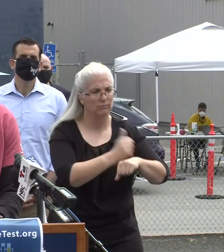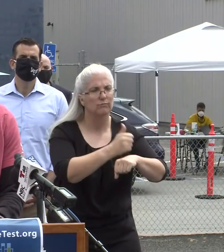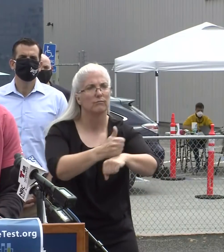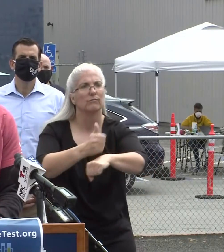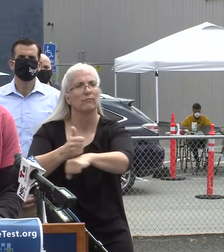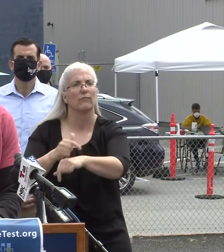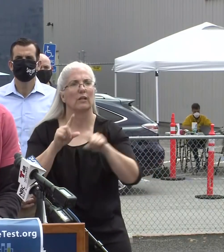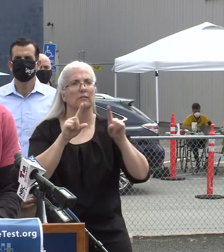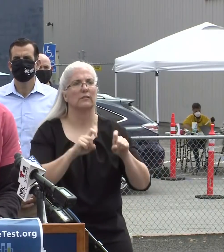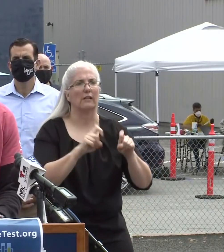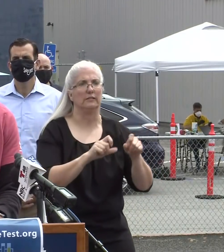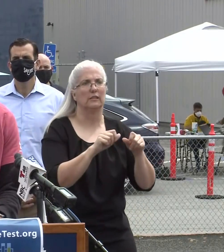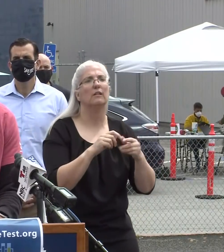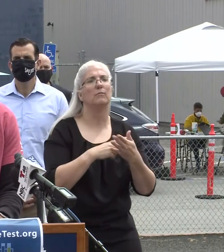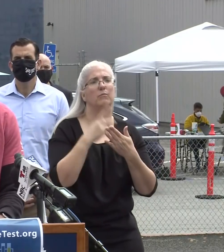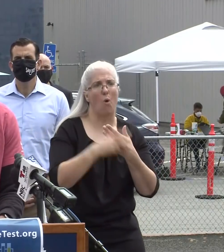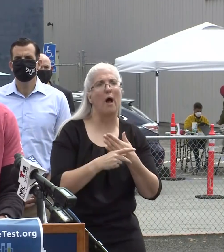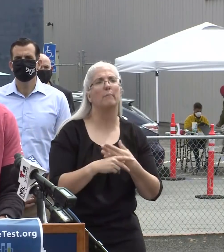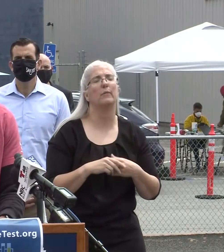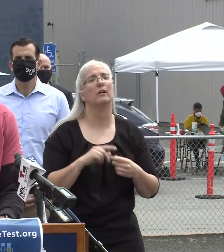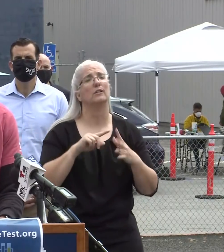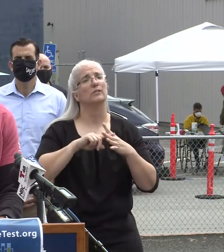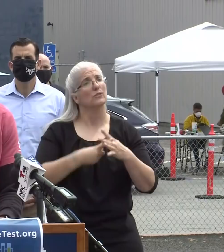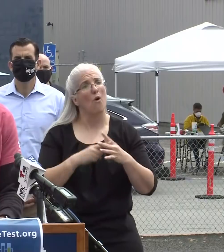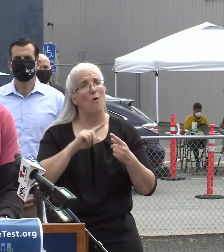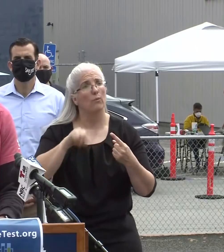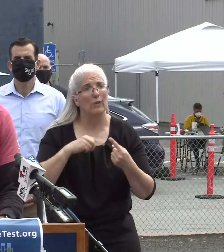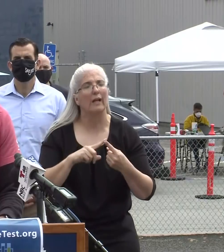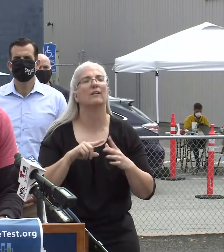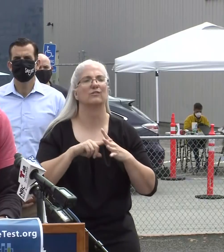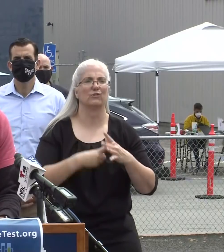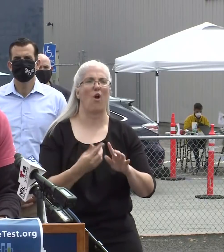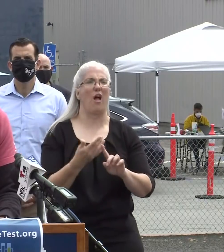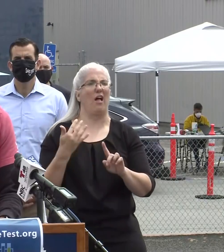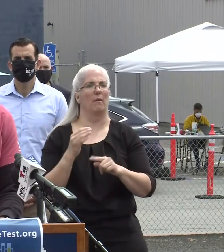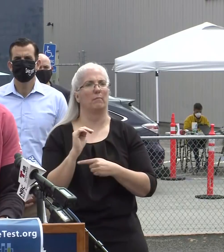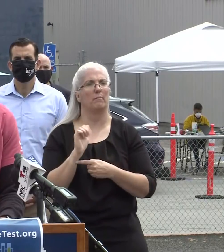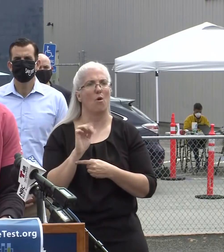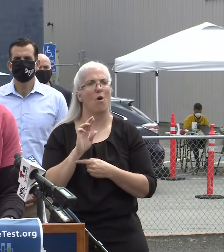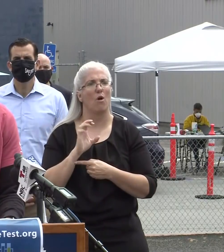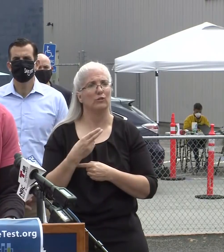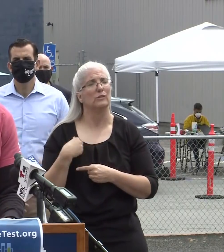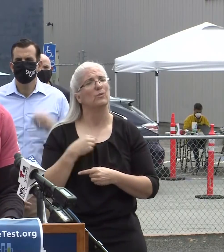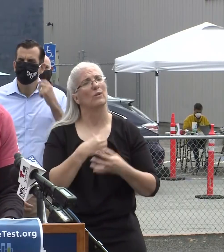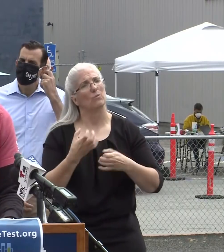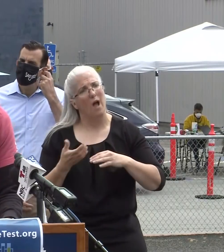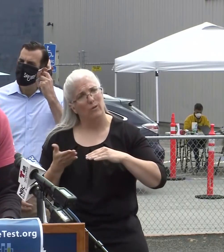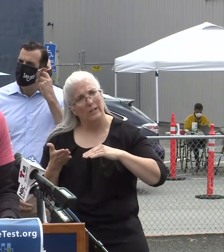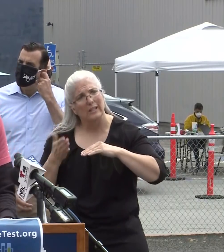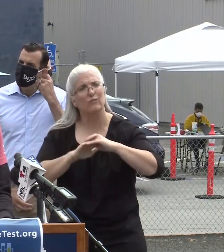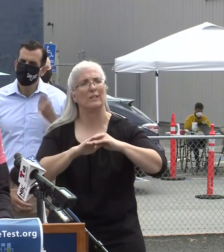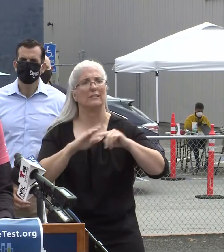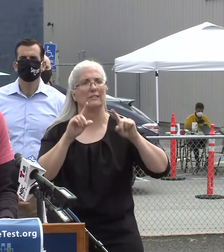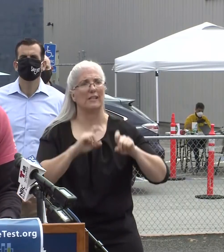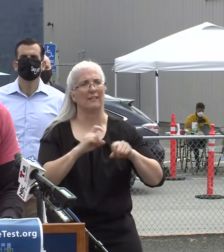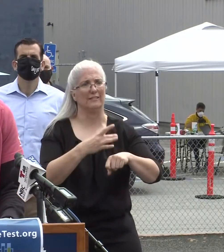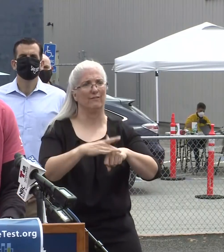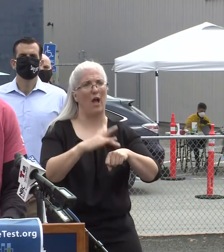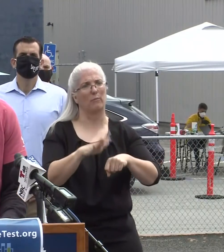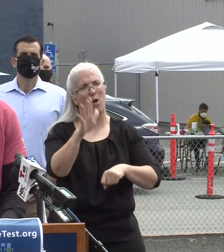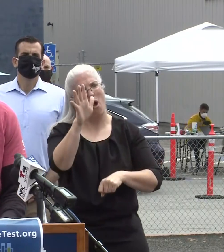began in March, with a simple goal to increase testing capacity across the state. In